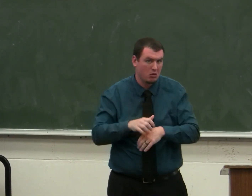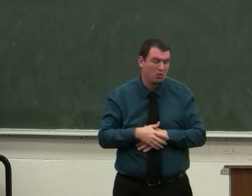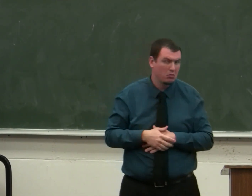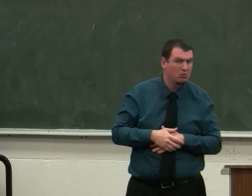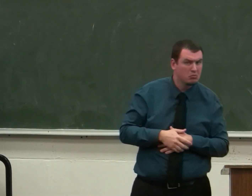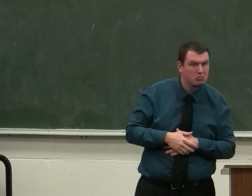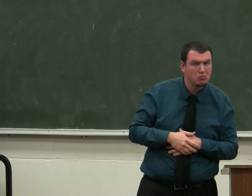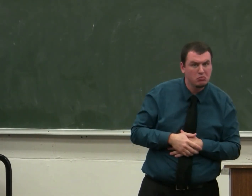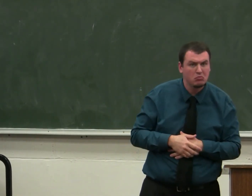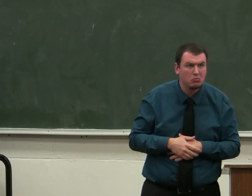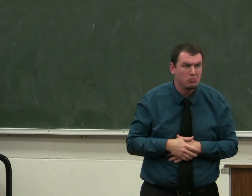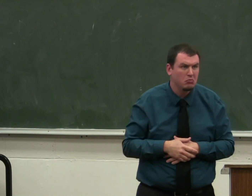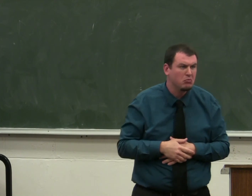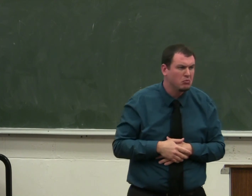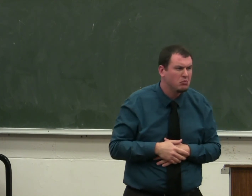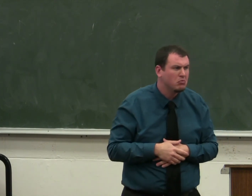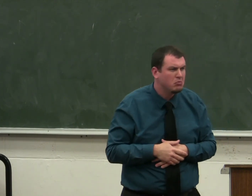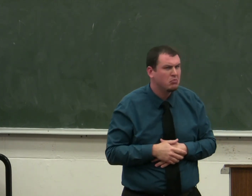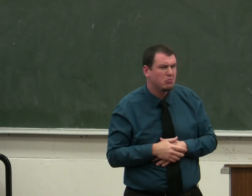You could say loving one another.